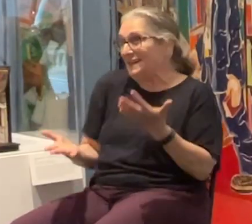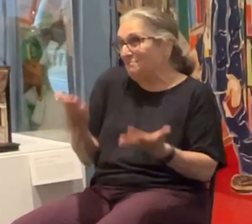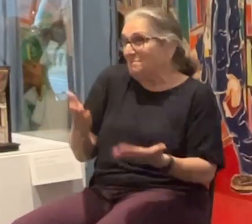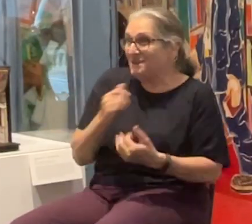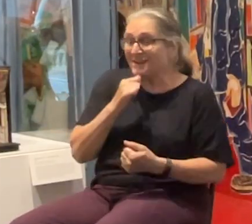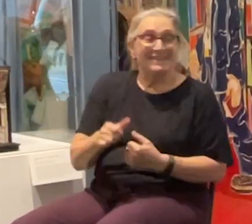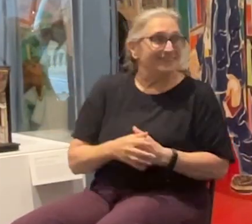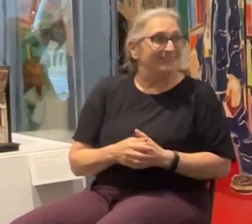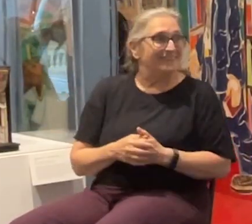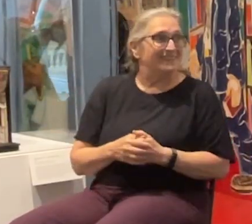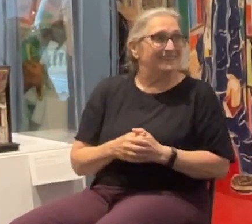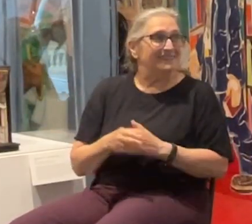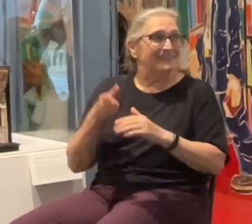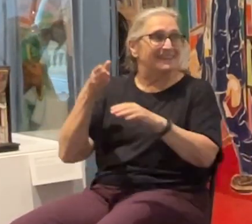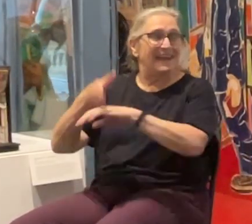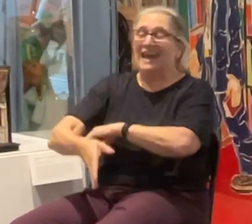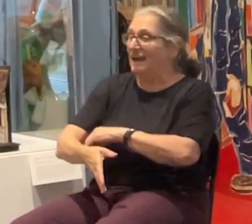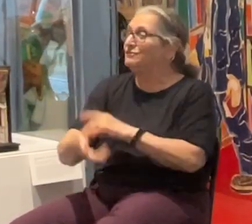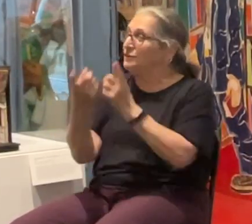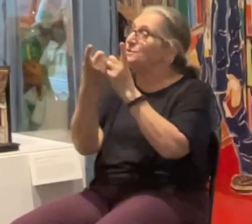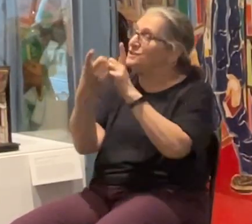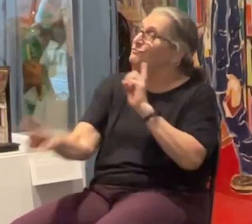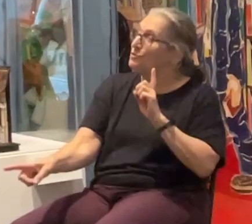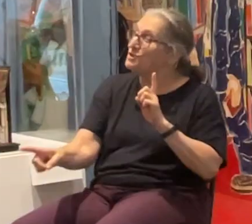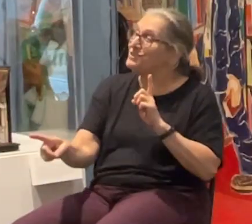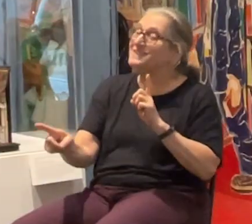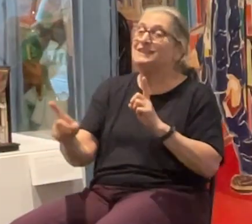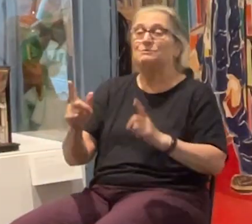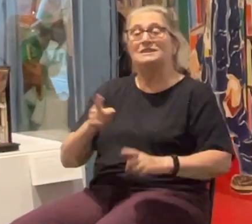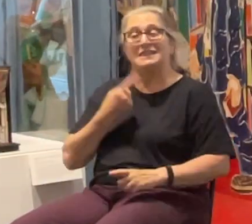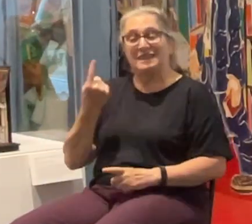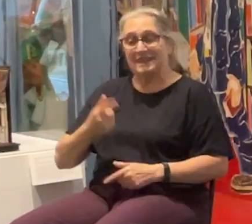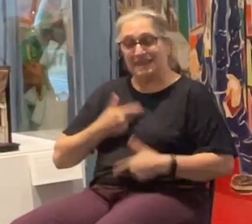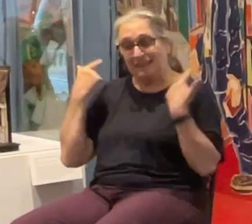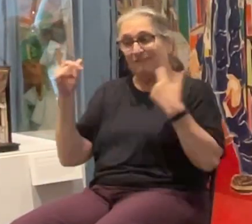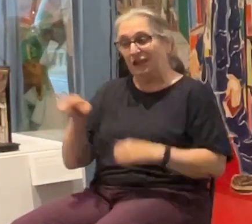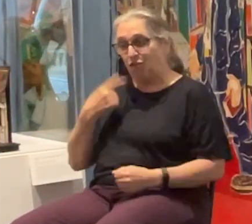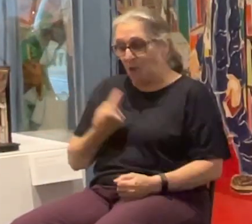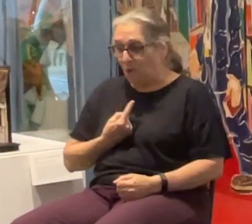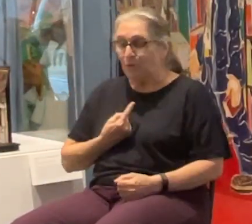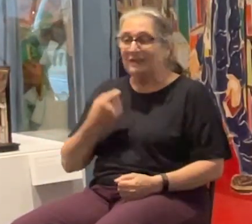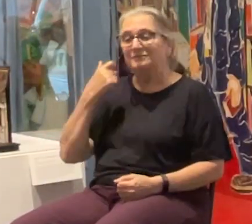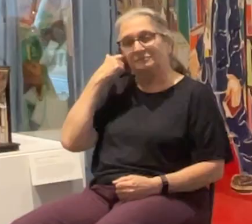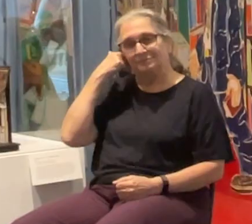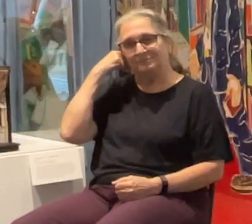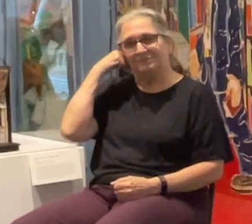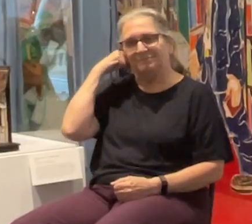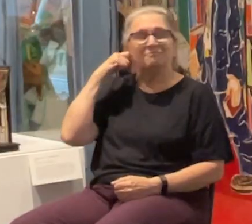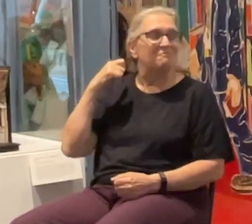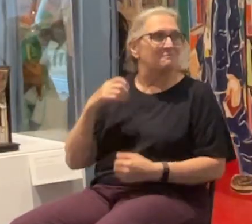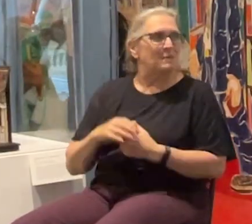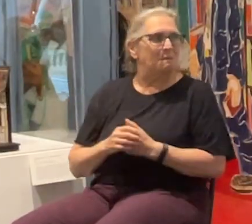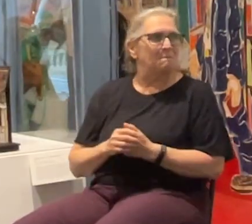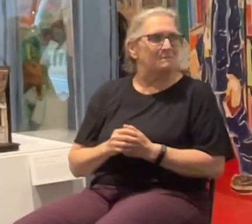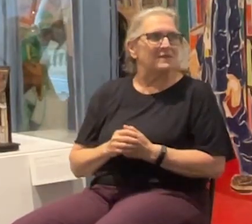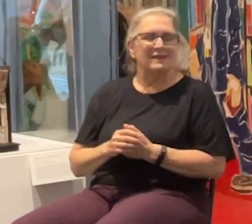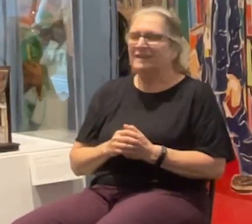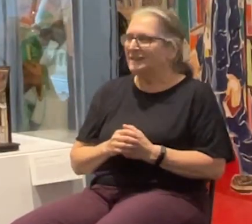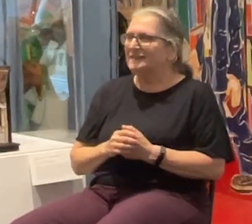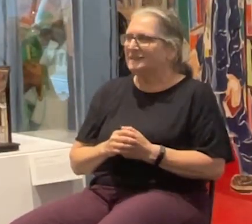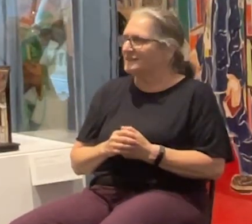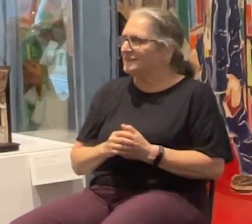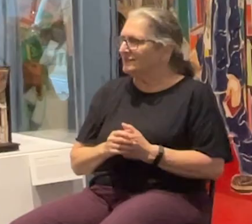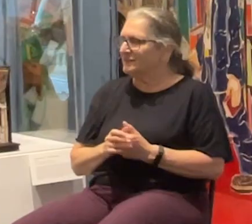you said that was right after he got divorced and was living by himself in the studio. But yeah, I think, and then just